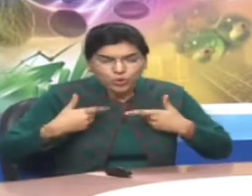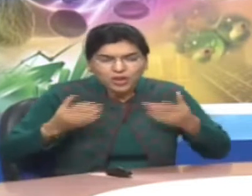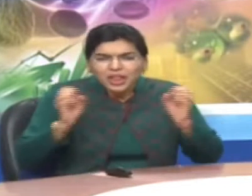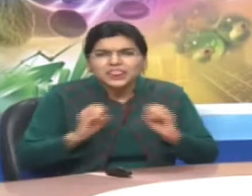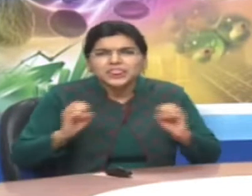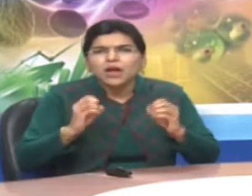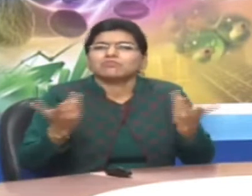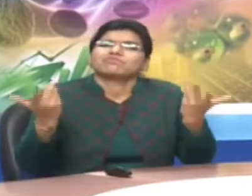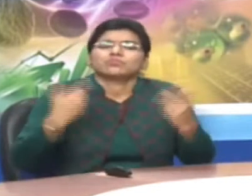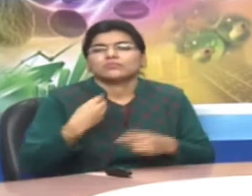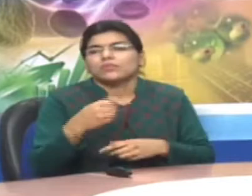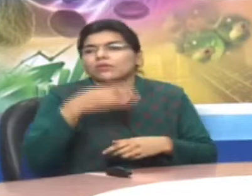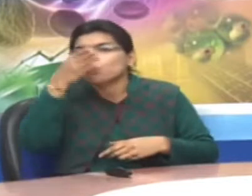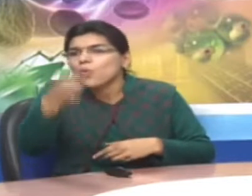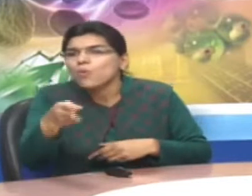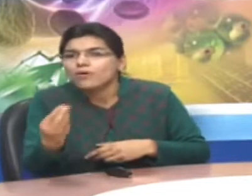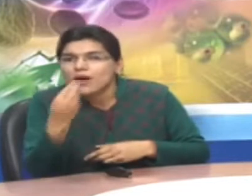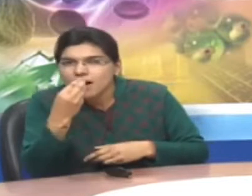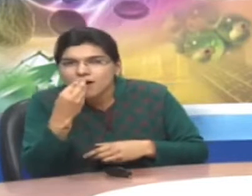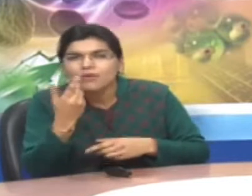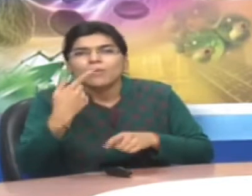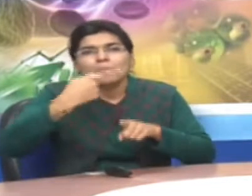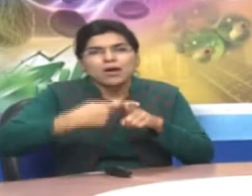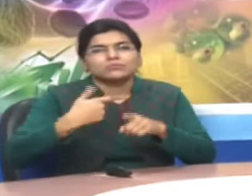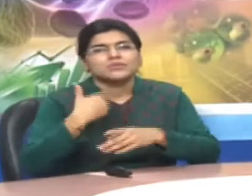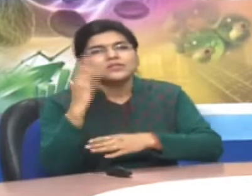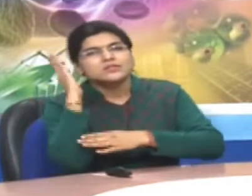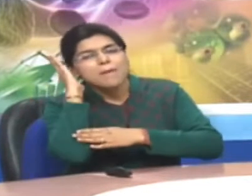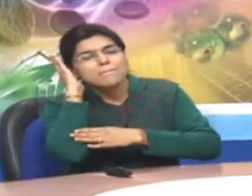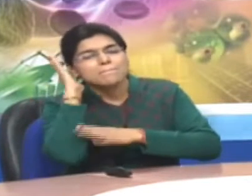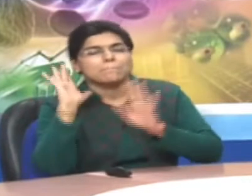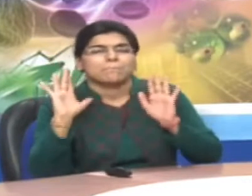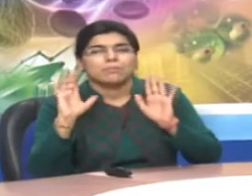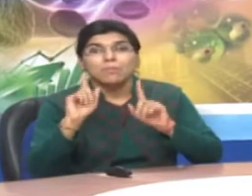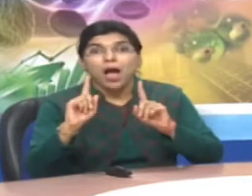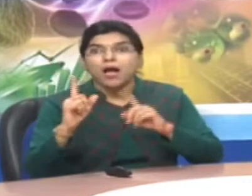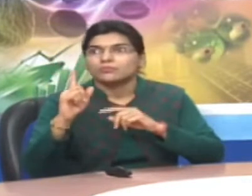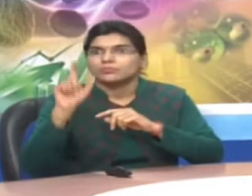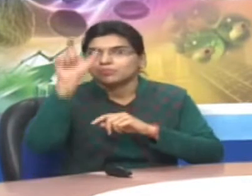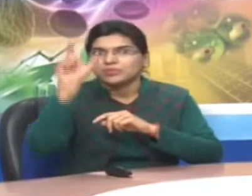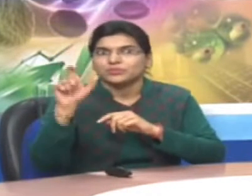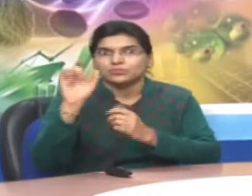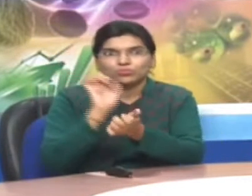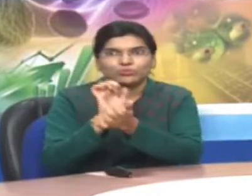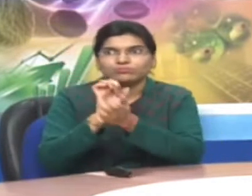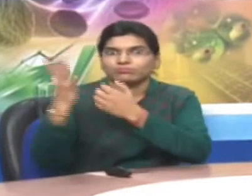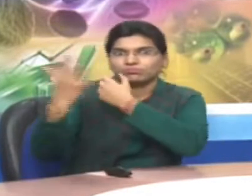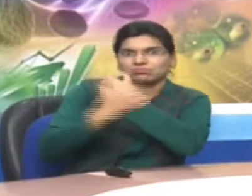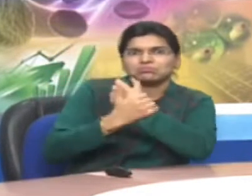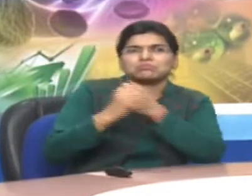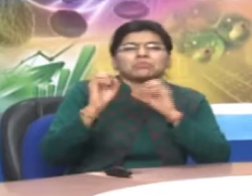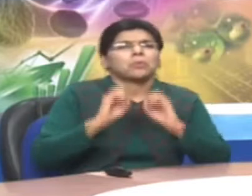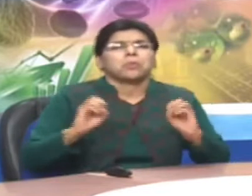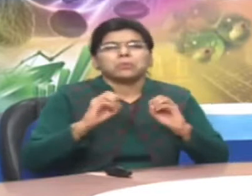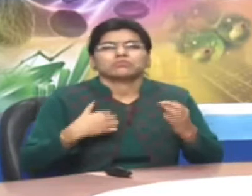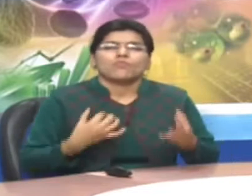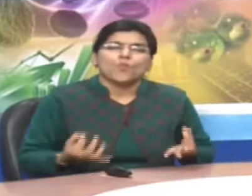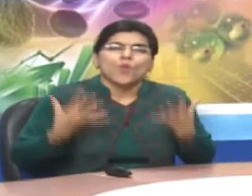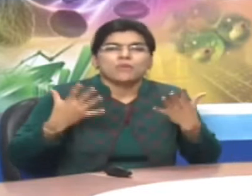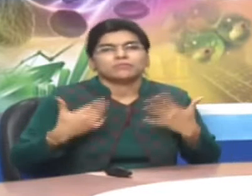do nothing. I can eat well and sleep without having to be ready to hide at the sight